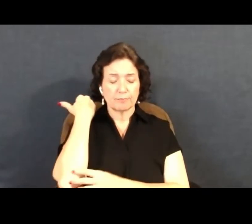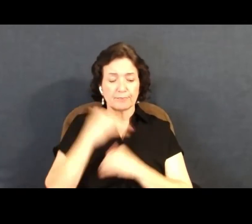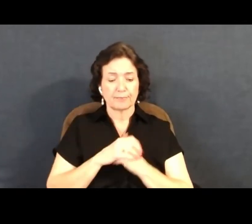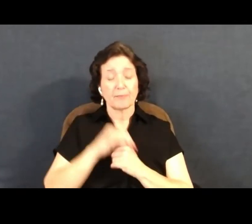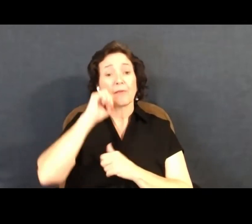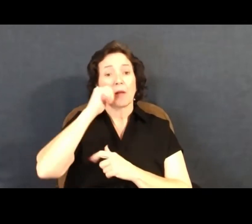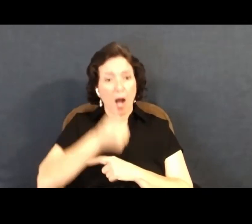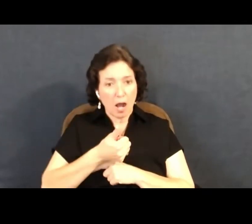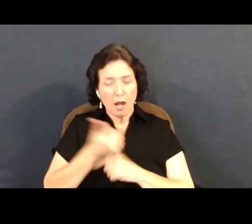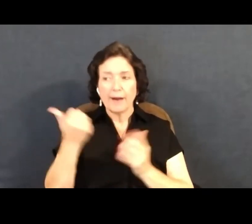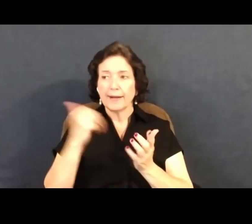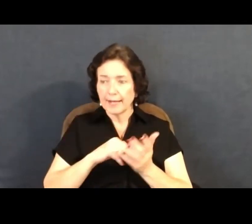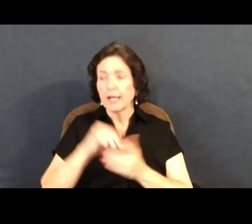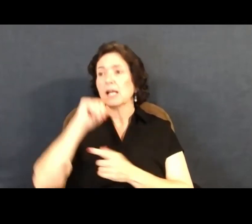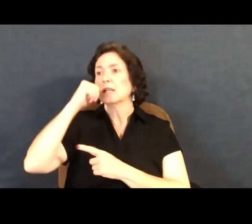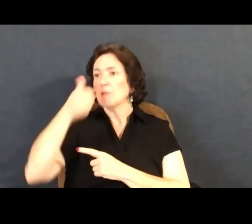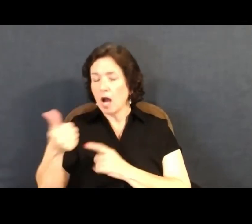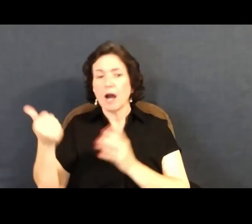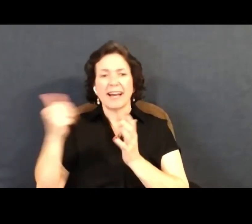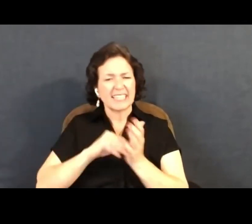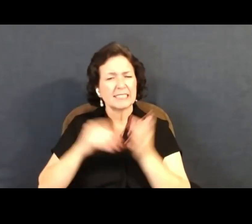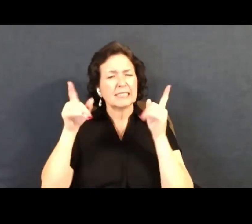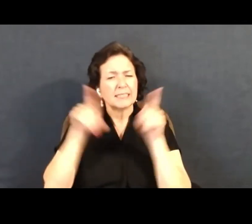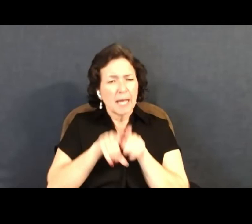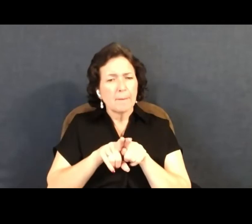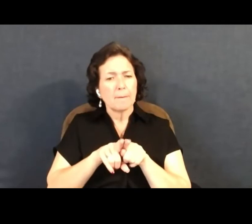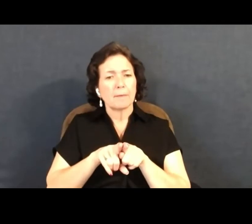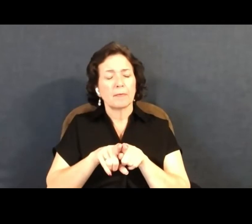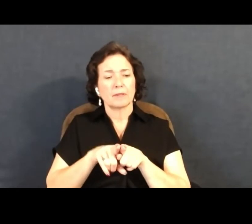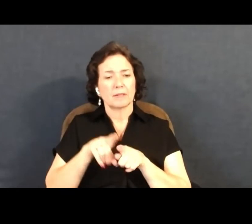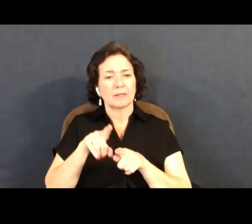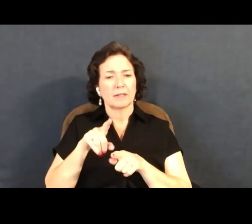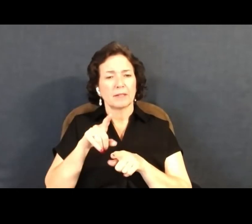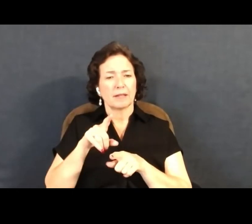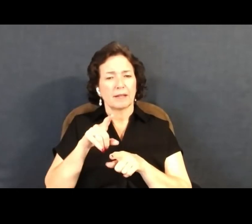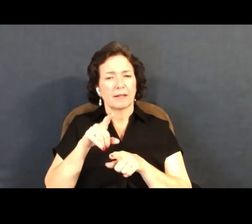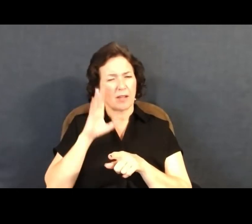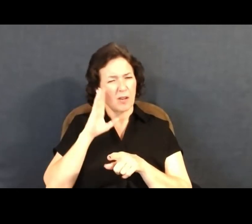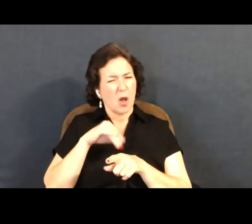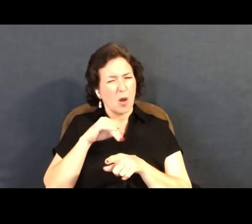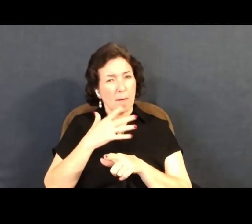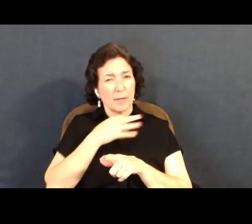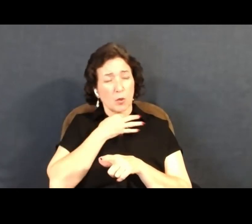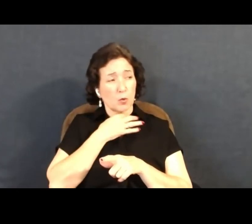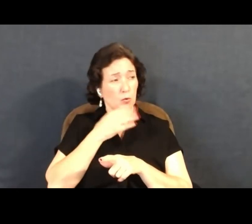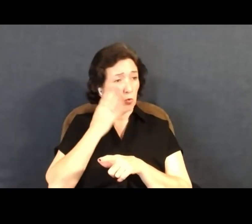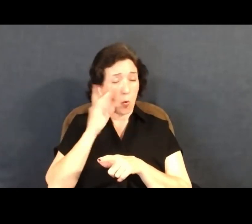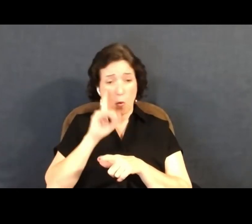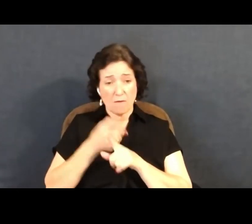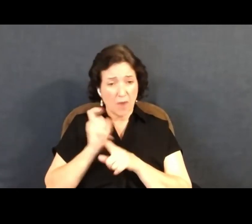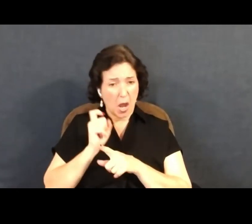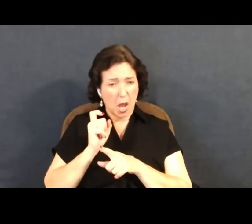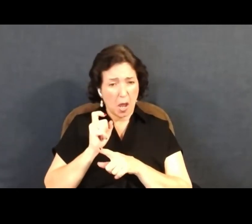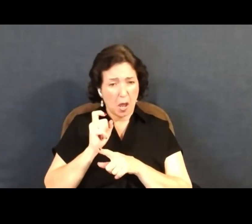then the next. And he was so full that he wasn't curious. "Have you ever wondered where it comes from?"